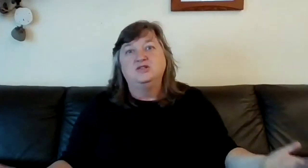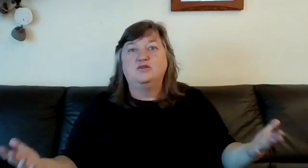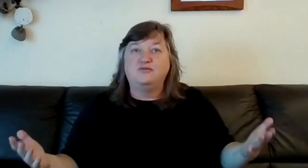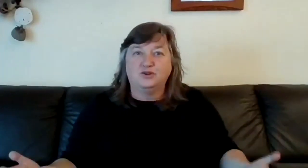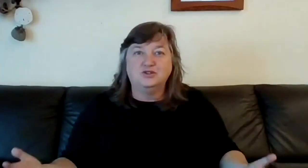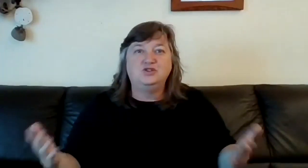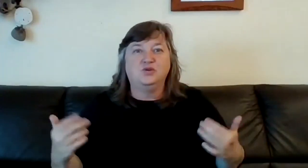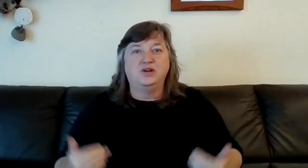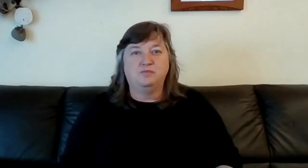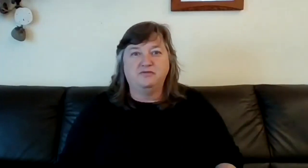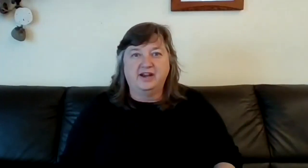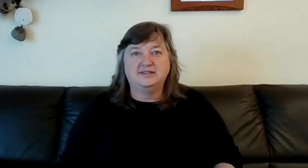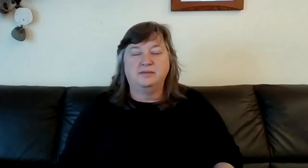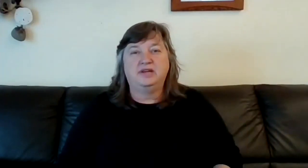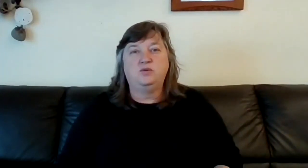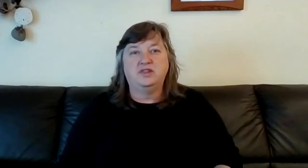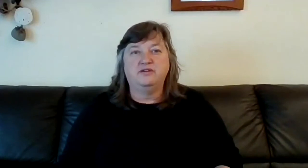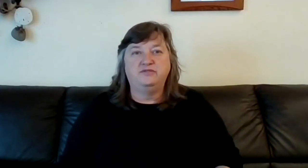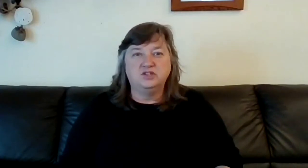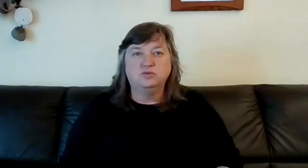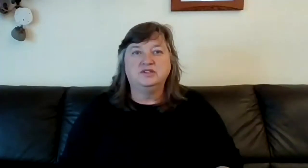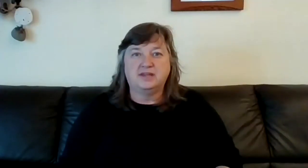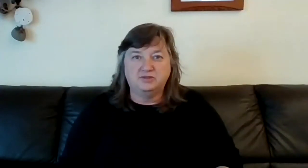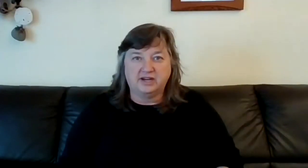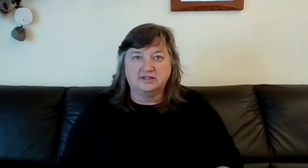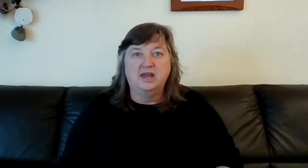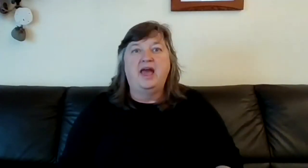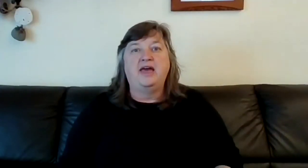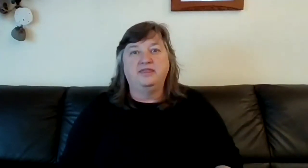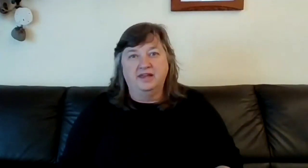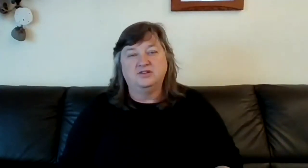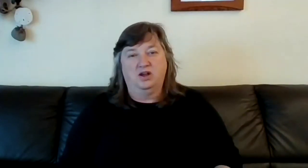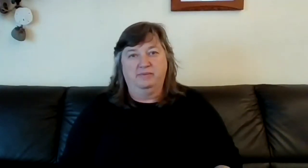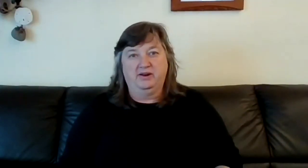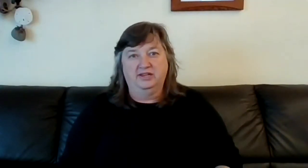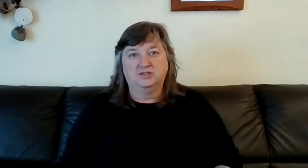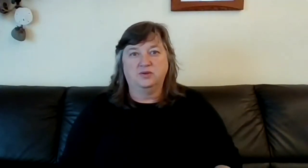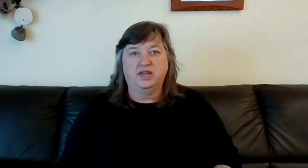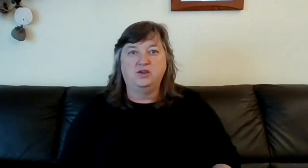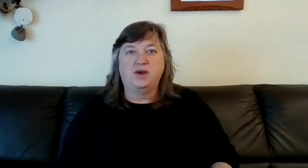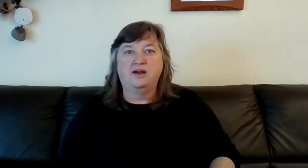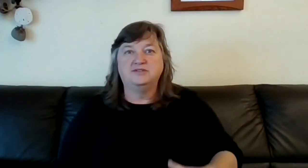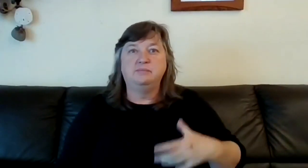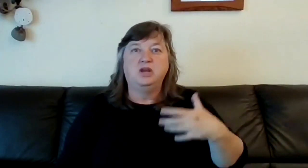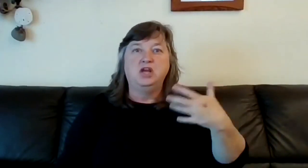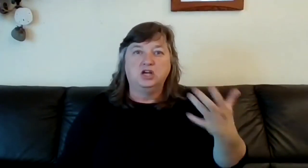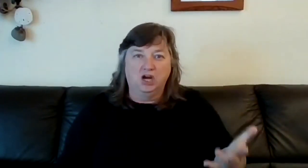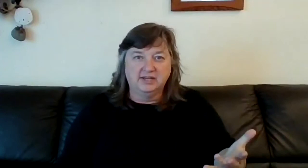So first you're going to provide somebody with a visual subject and then talk about it so that you have some